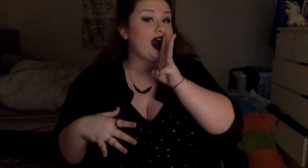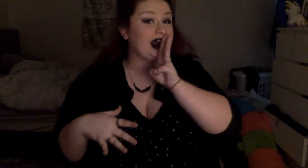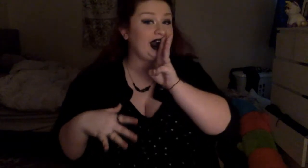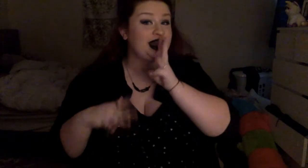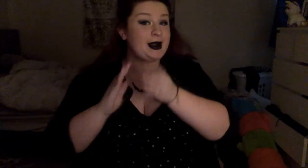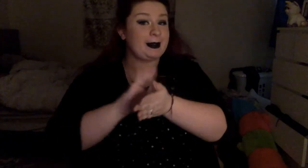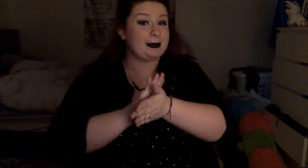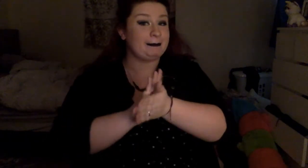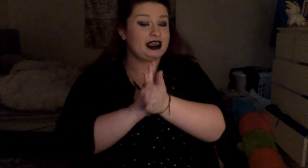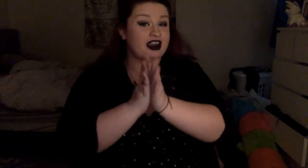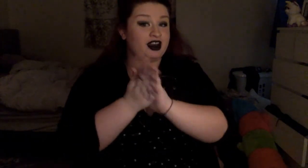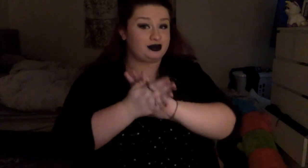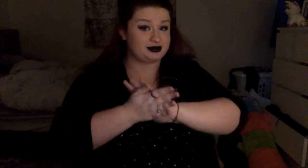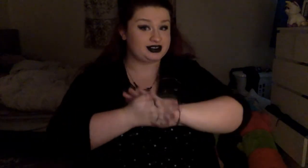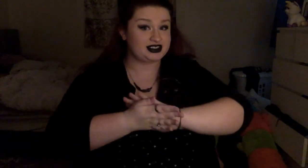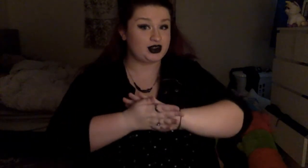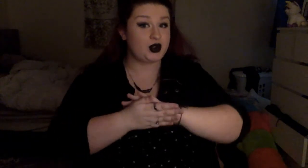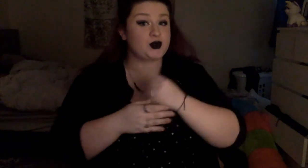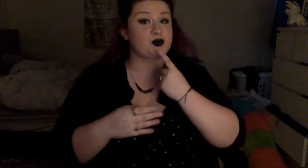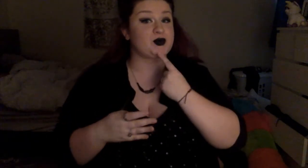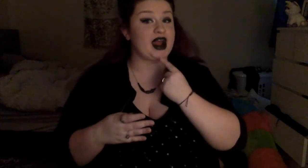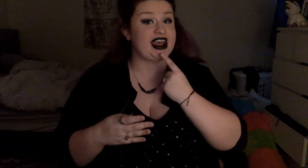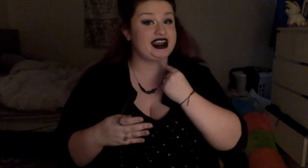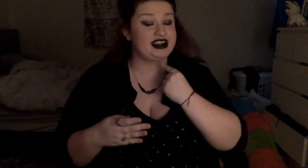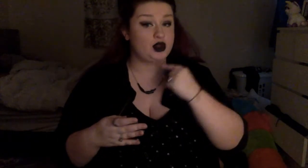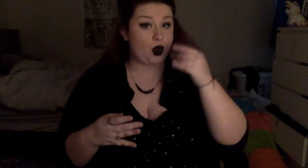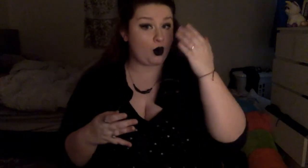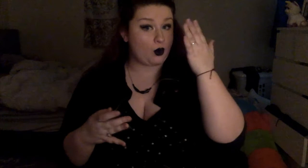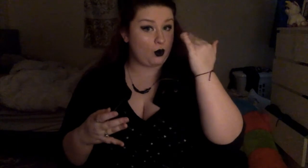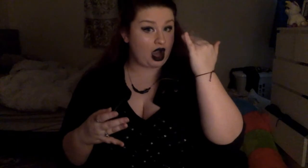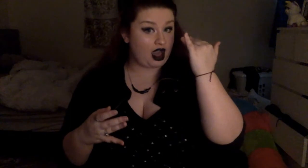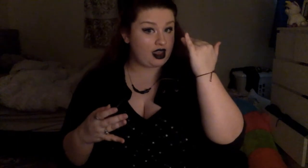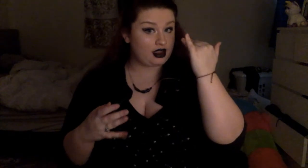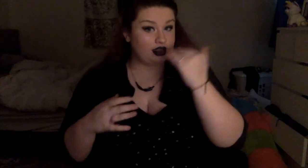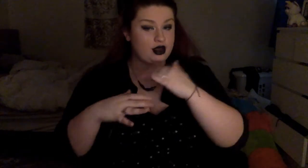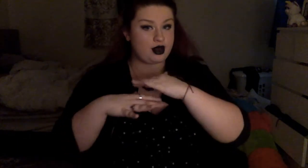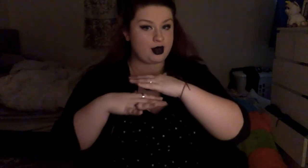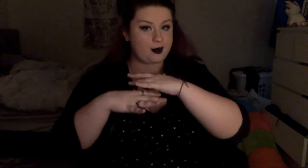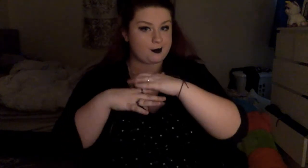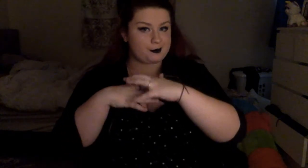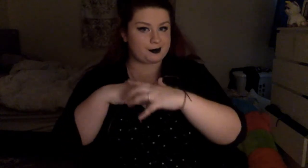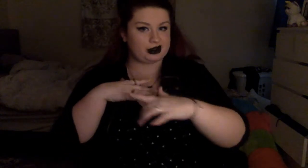water becomes red. Why? Blood.